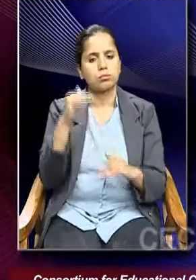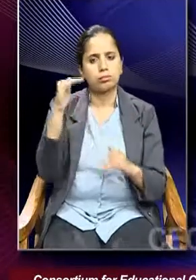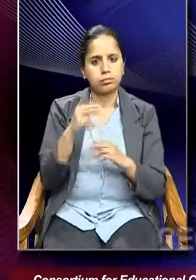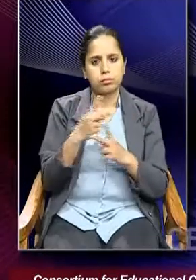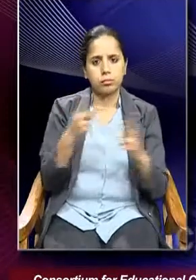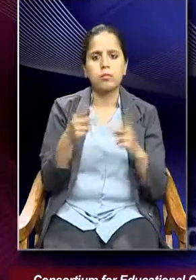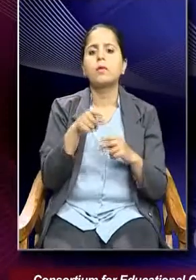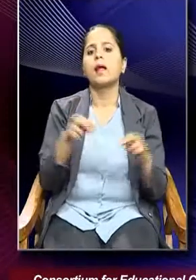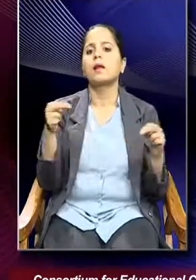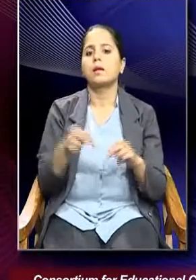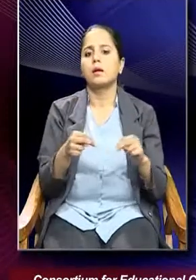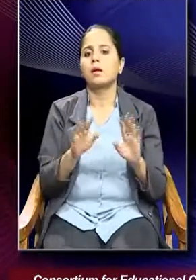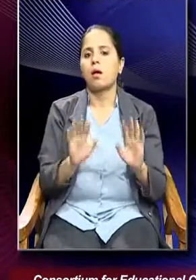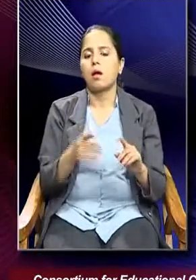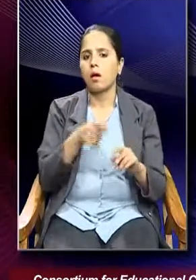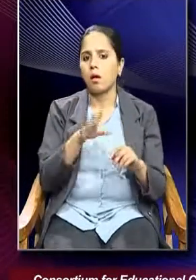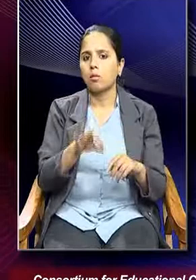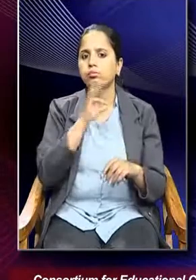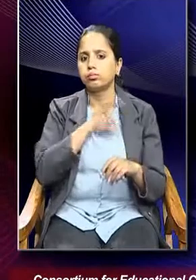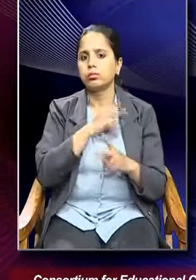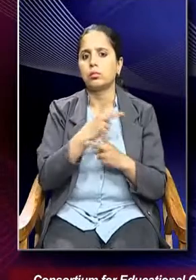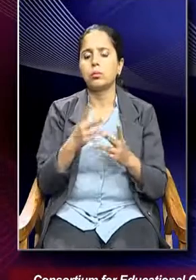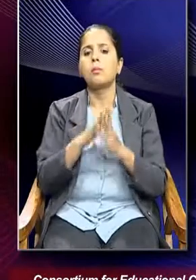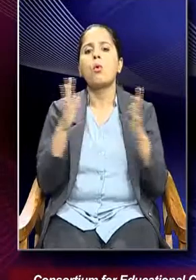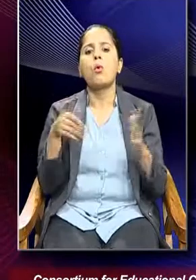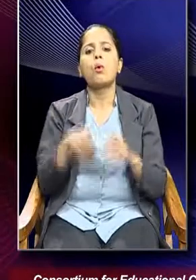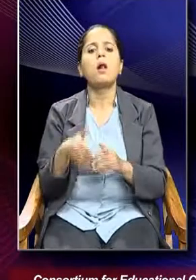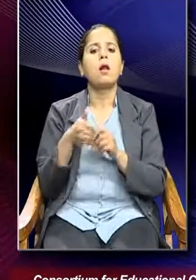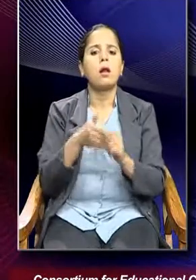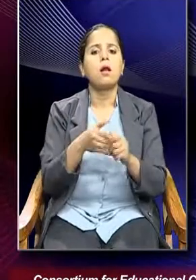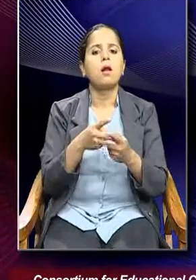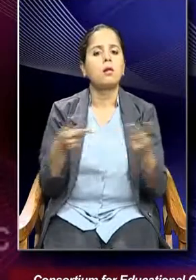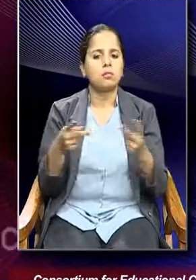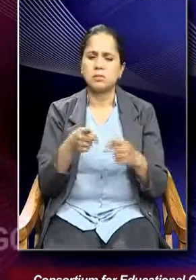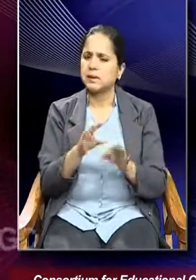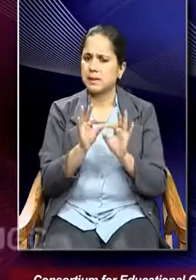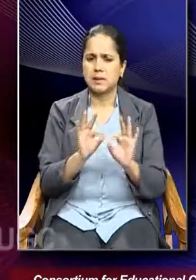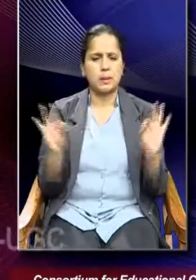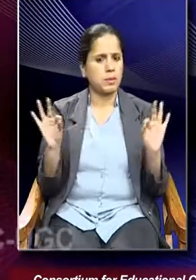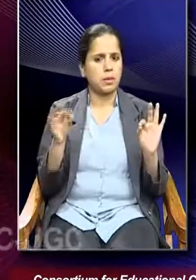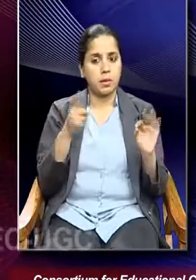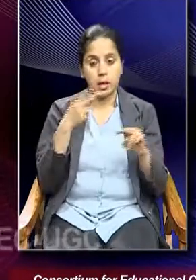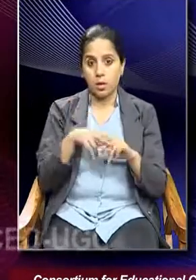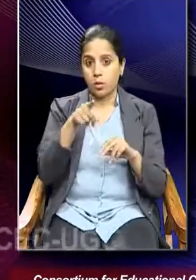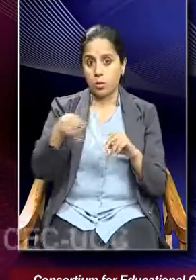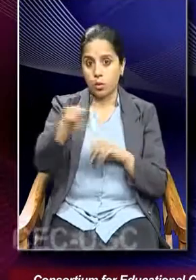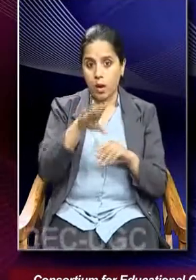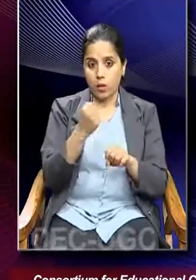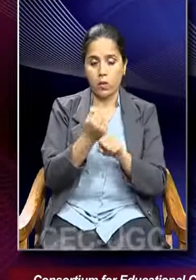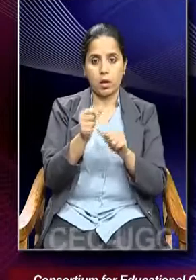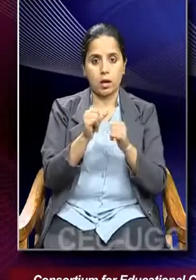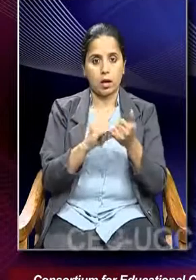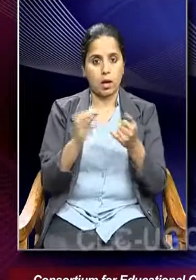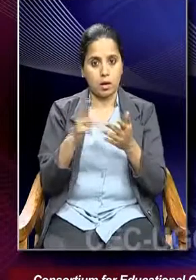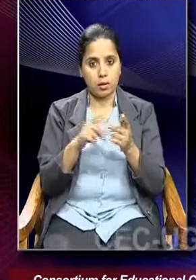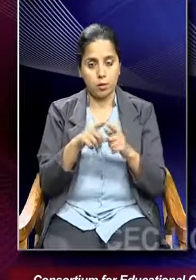was required, they earned lead credits. So it is very simple that if you produce gasoline without